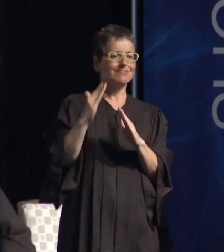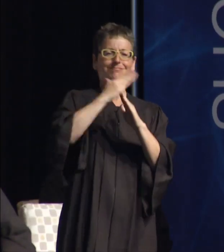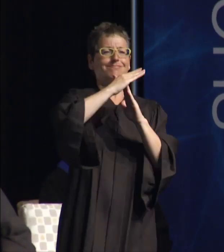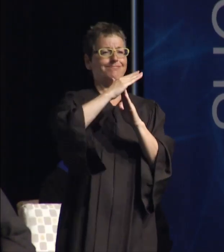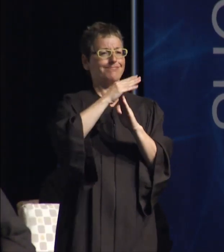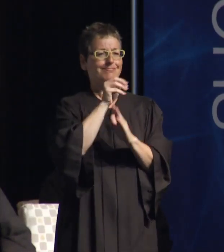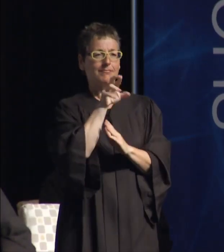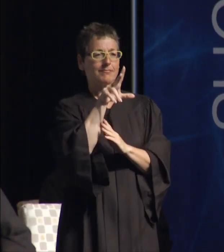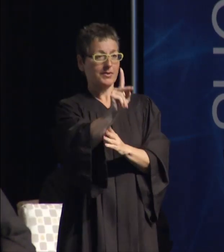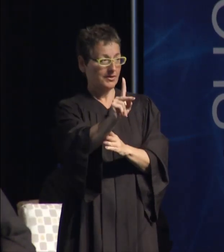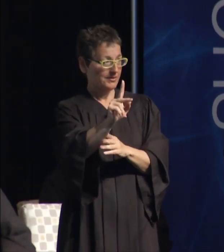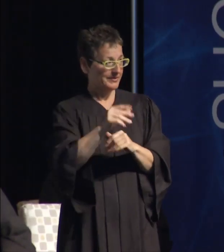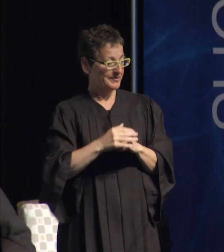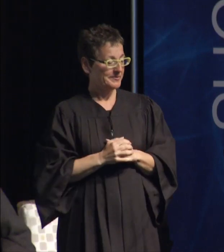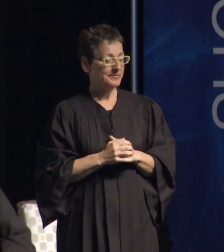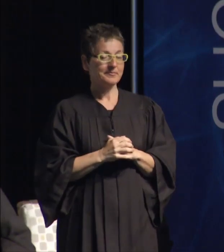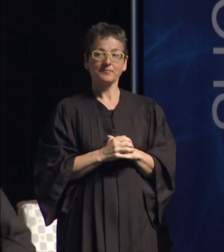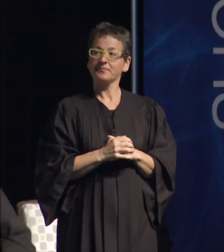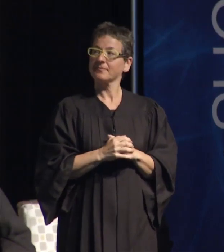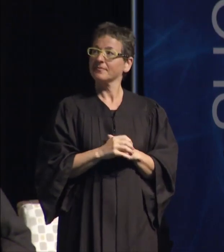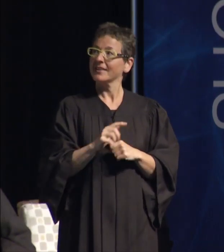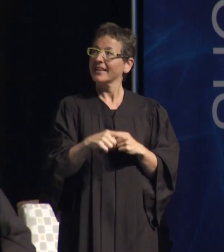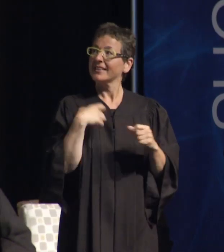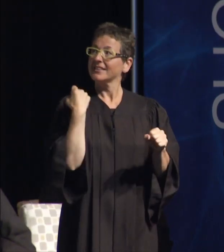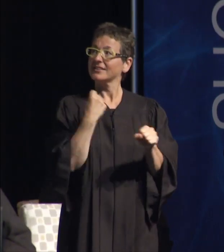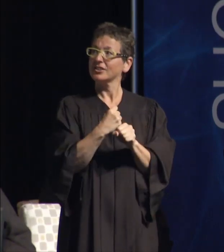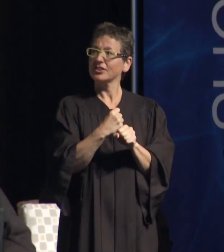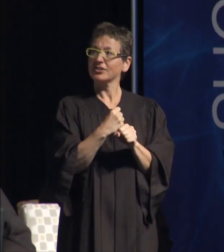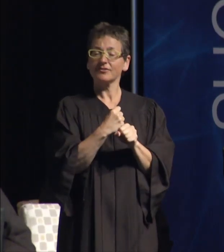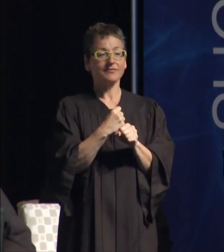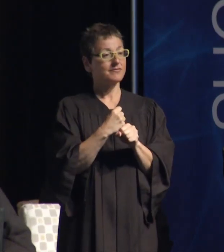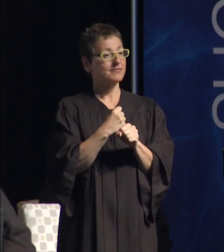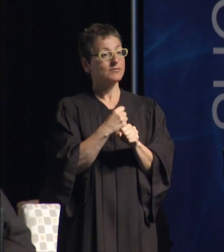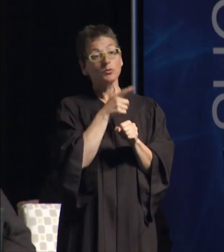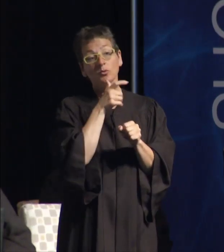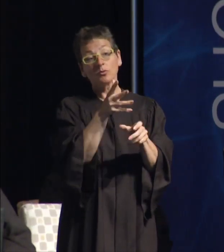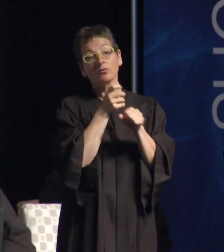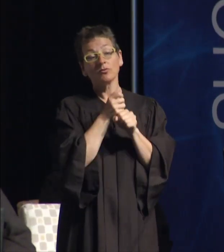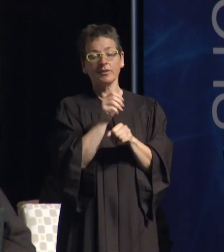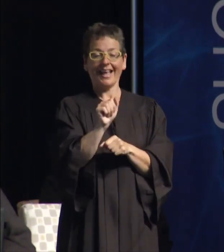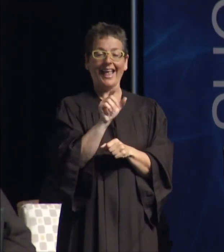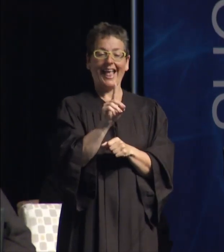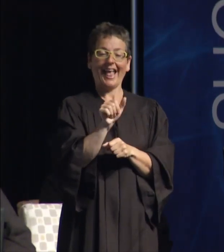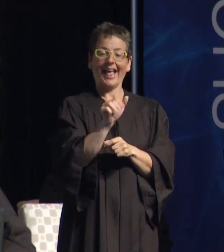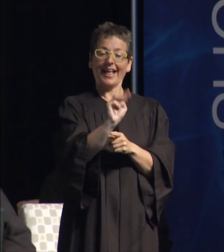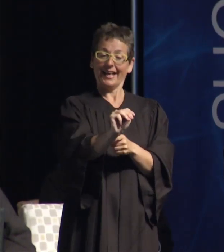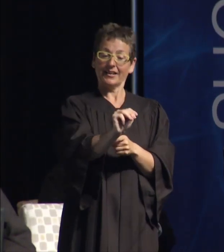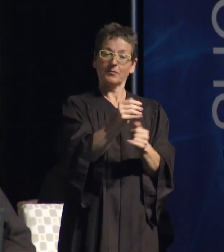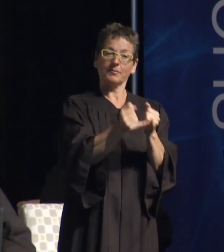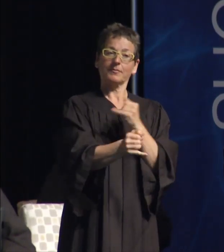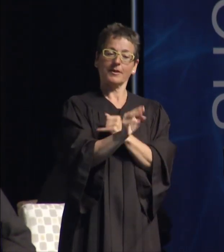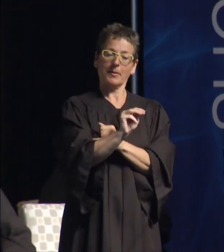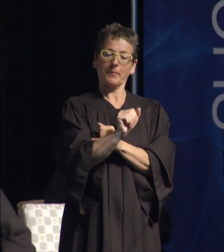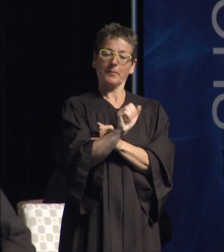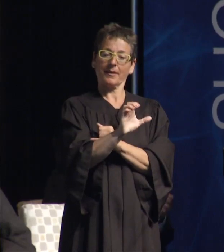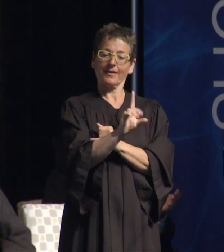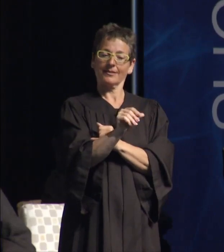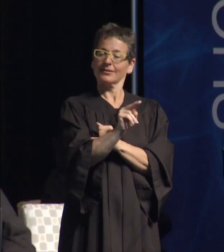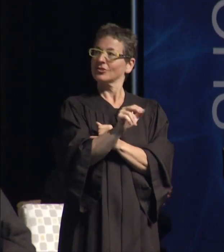standing. This year's recipient is Adam McDonald.